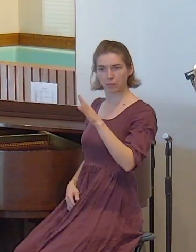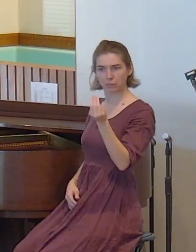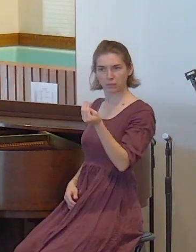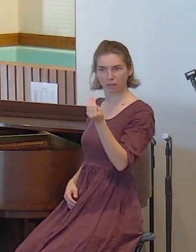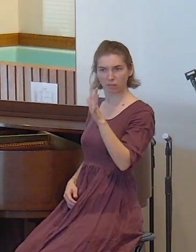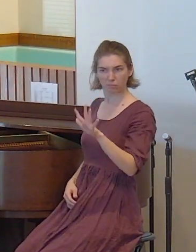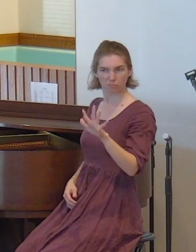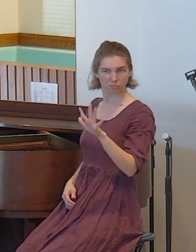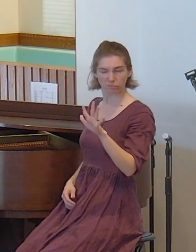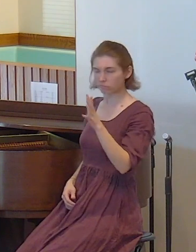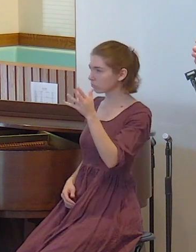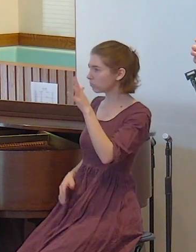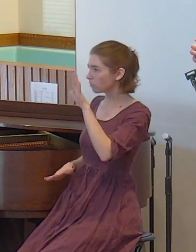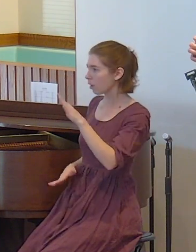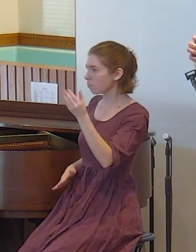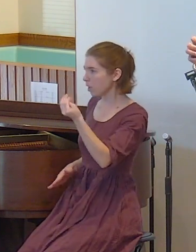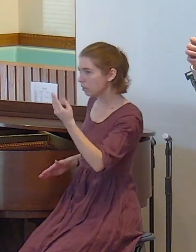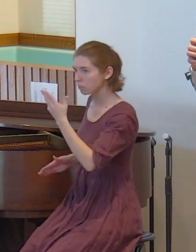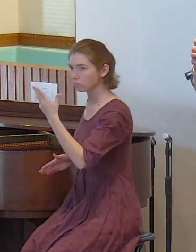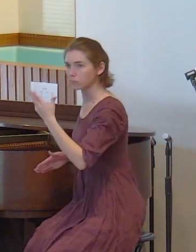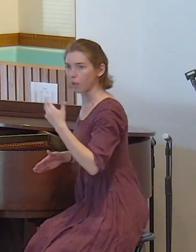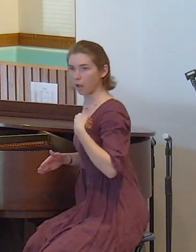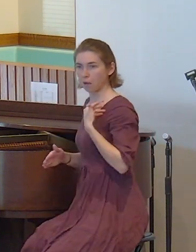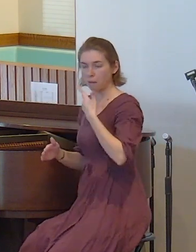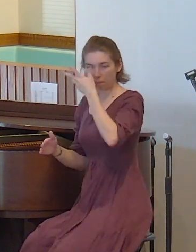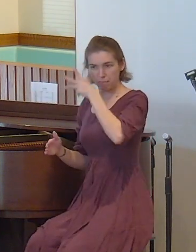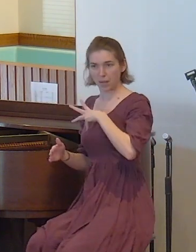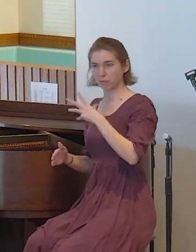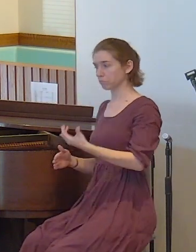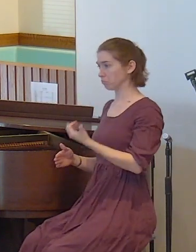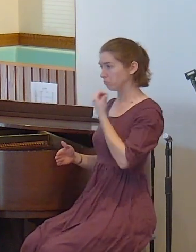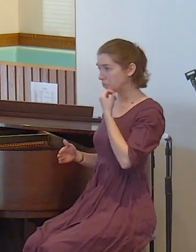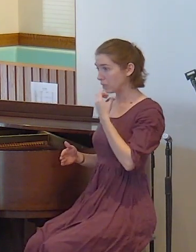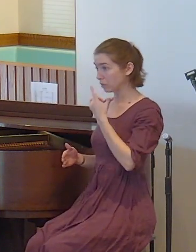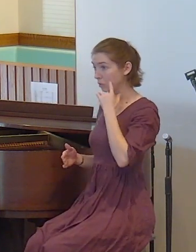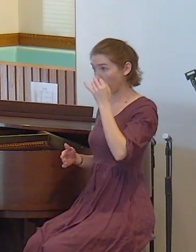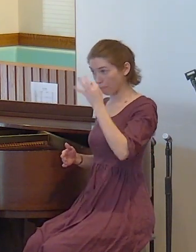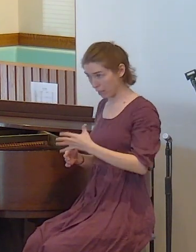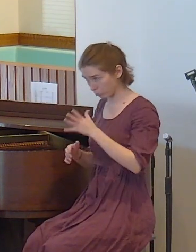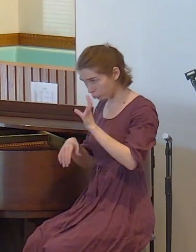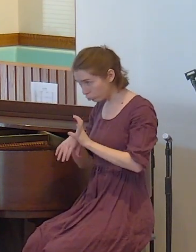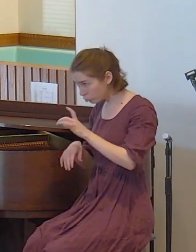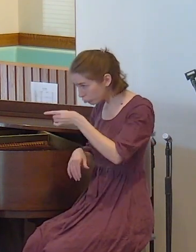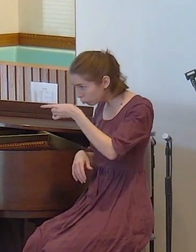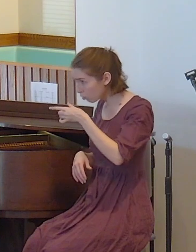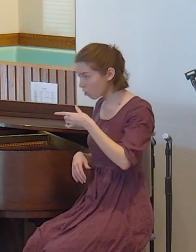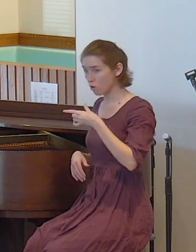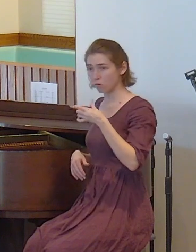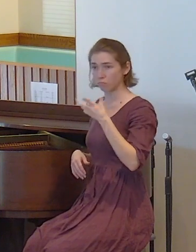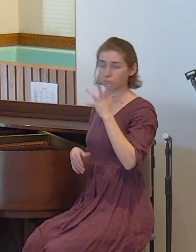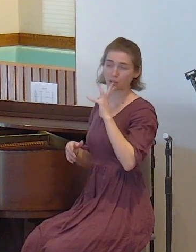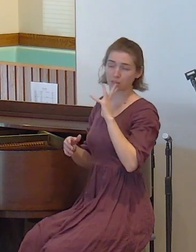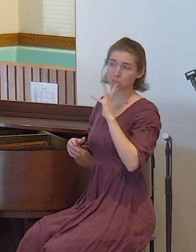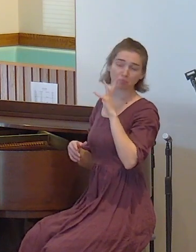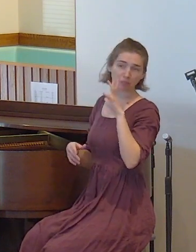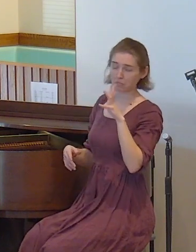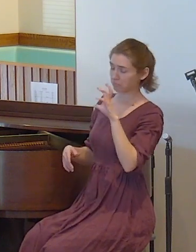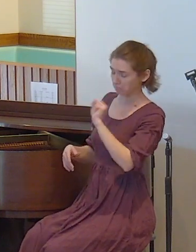Monday, something like that, of a young man on the phone and said, you're the pastor of the church. Went something like this.